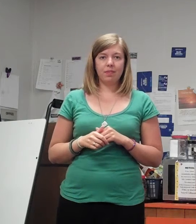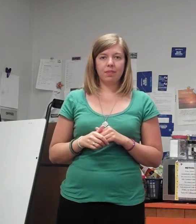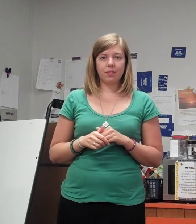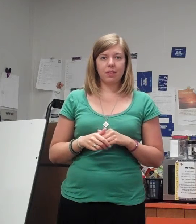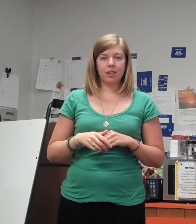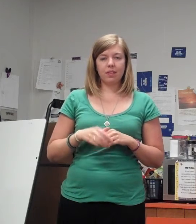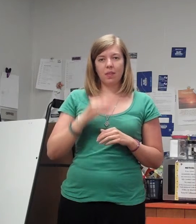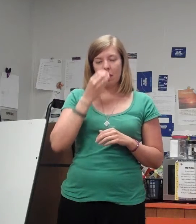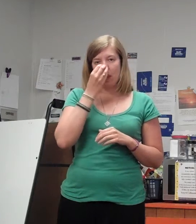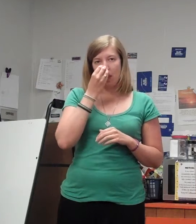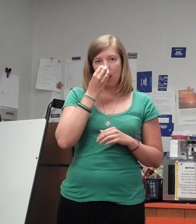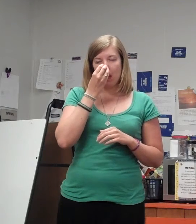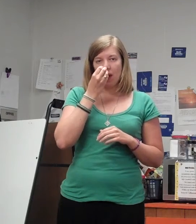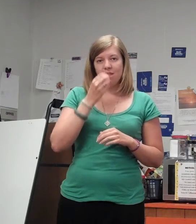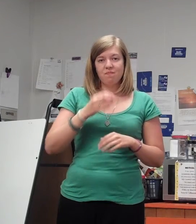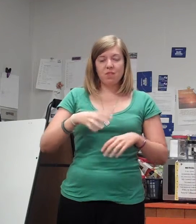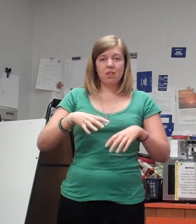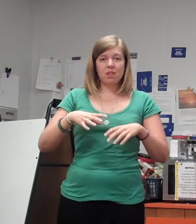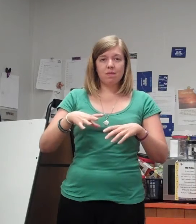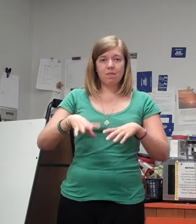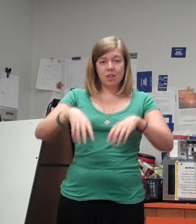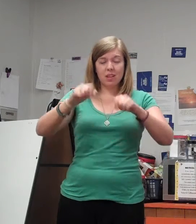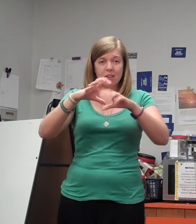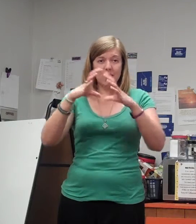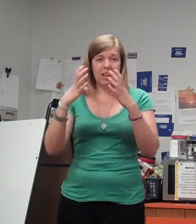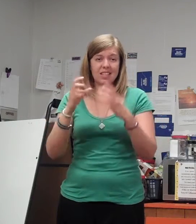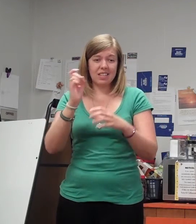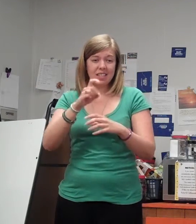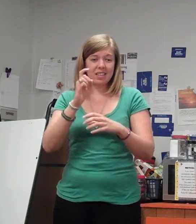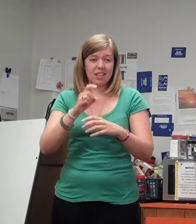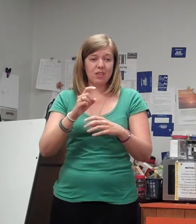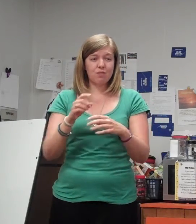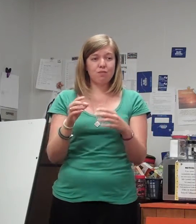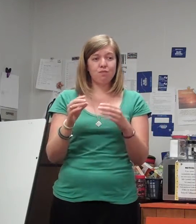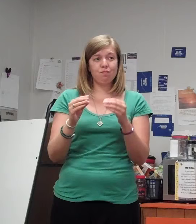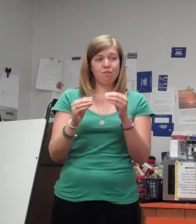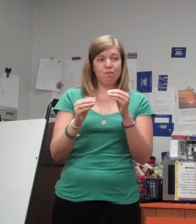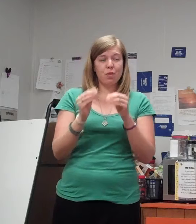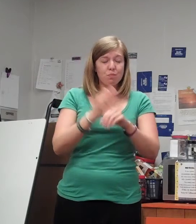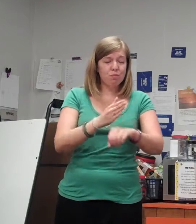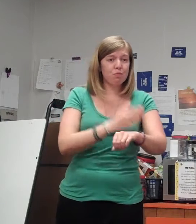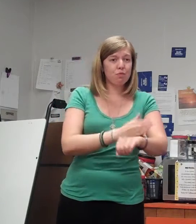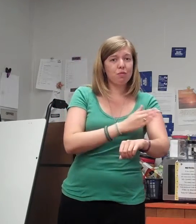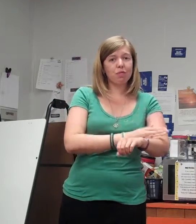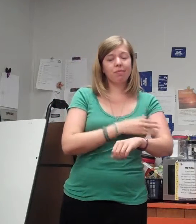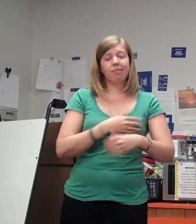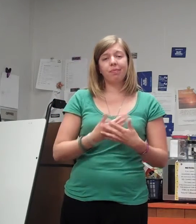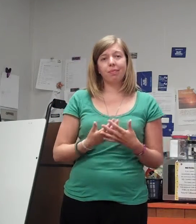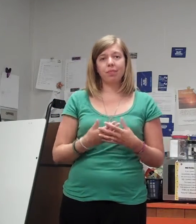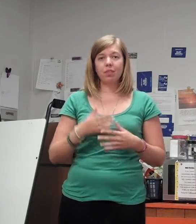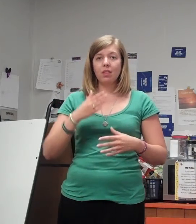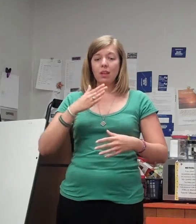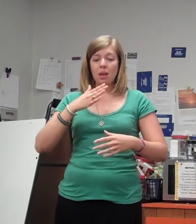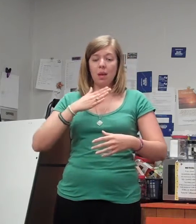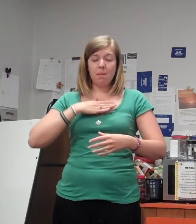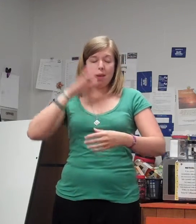cheese education with sign. My husband and I divorced when my youngest son was